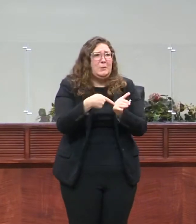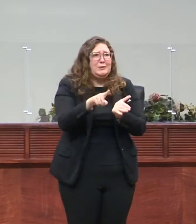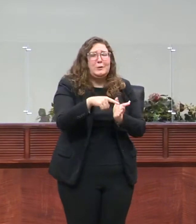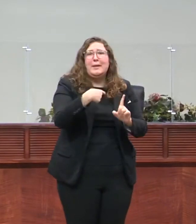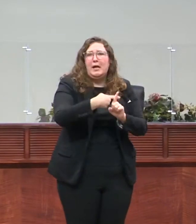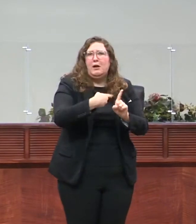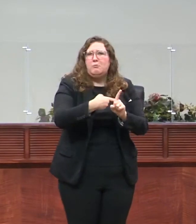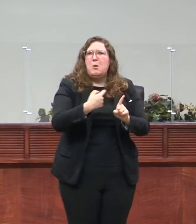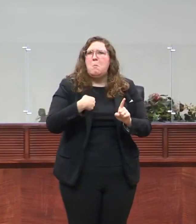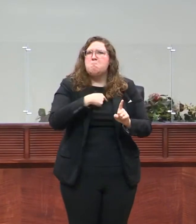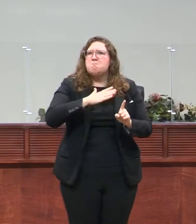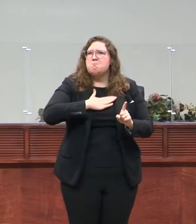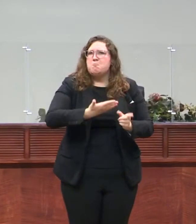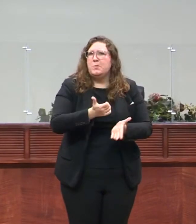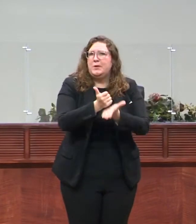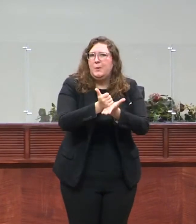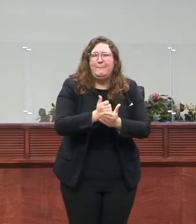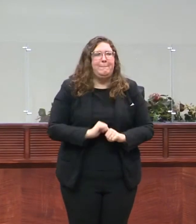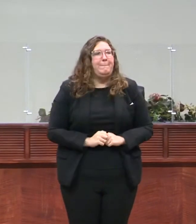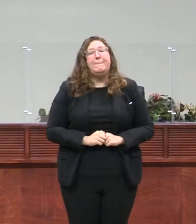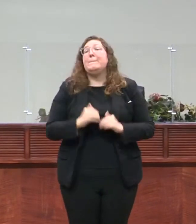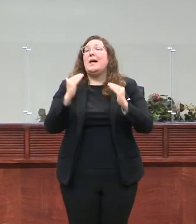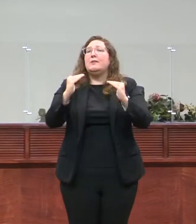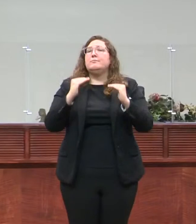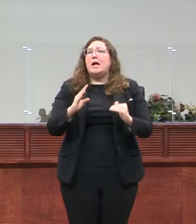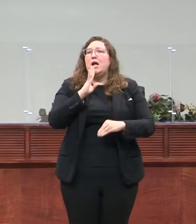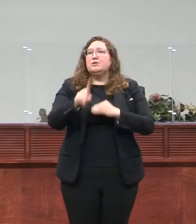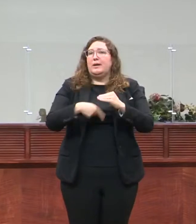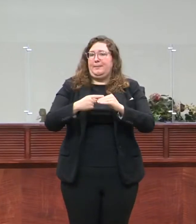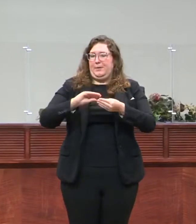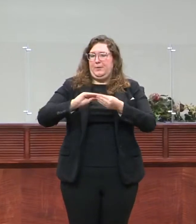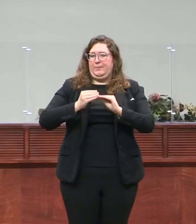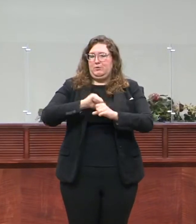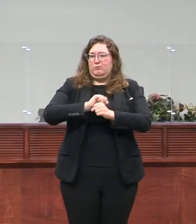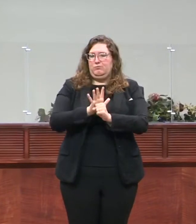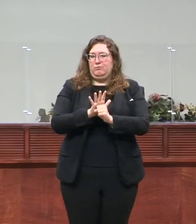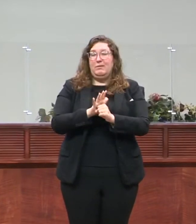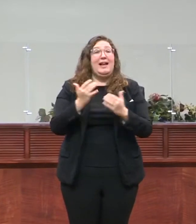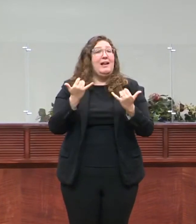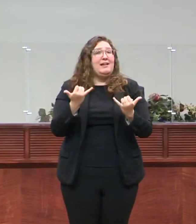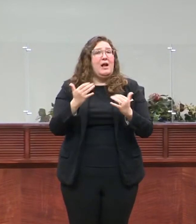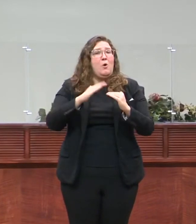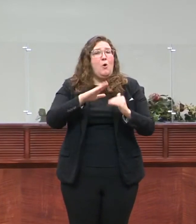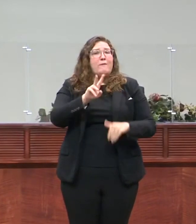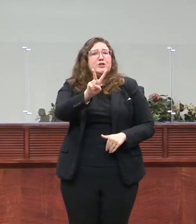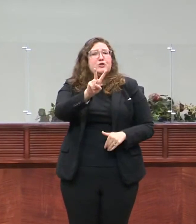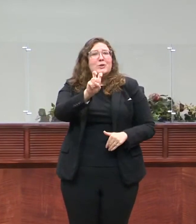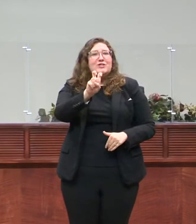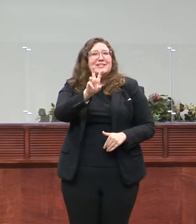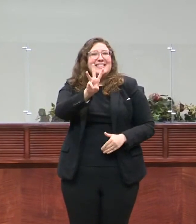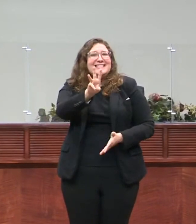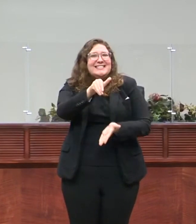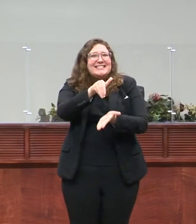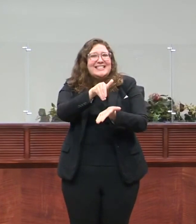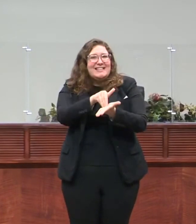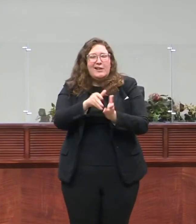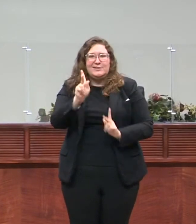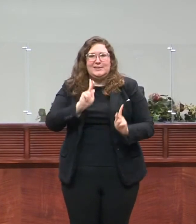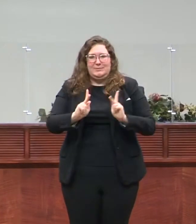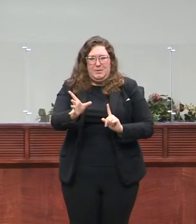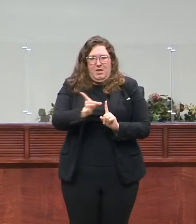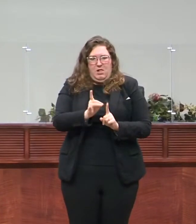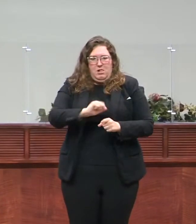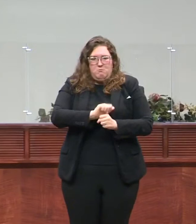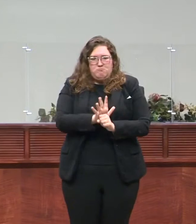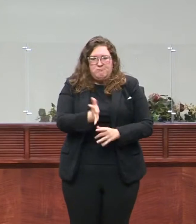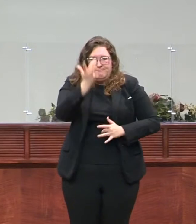talk briefly about the numbers. There are now over 200 206,000 coronavirus cases reported